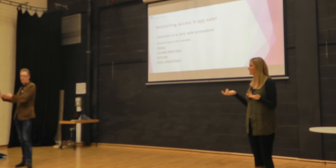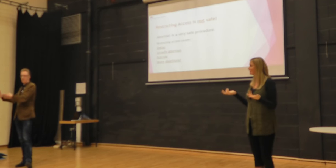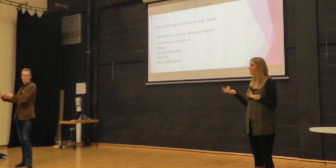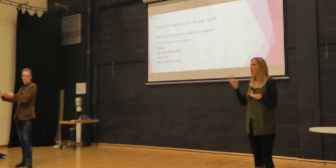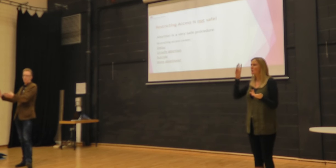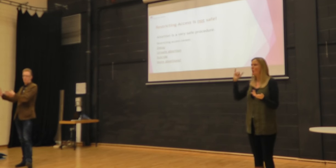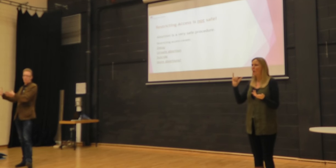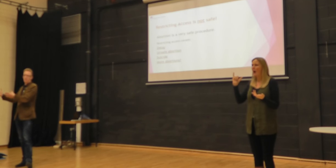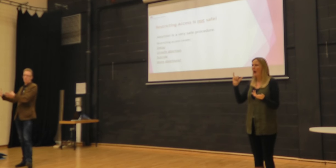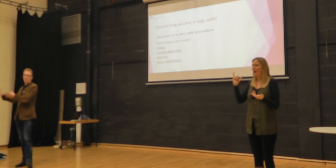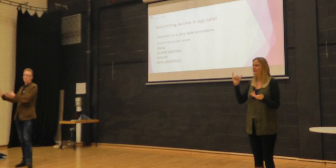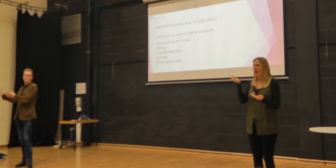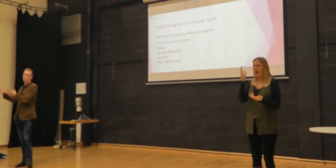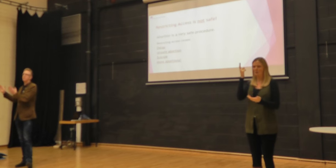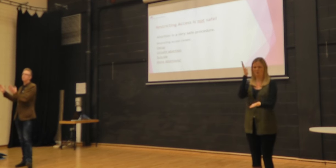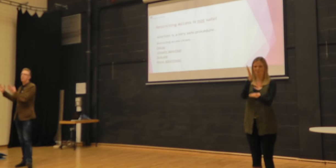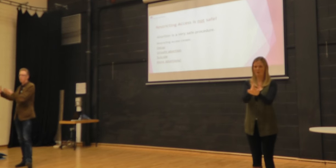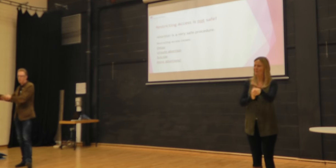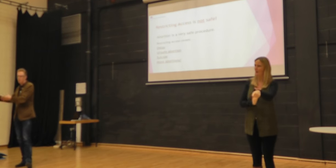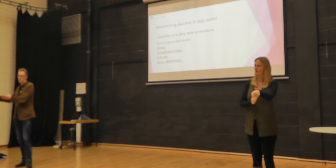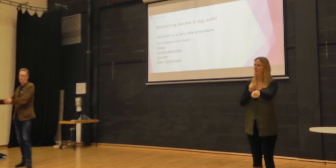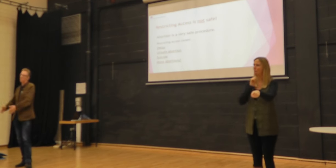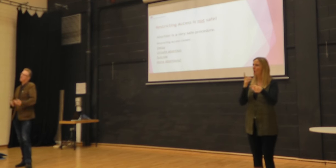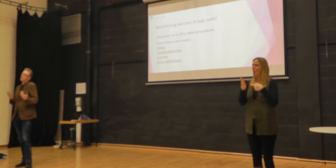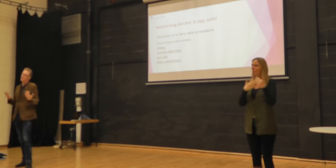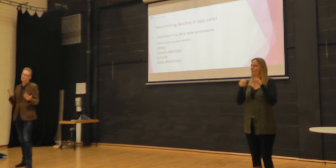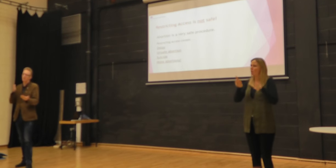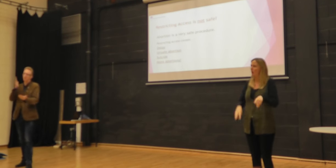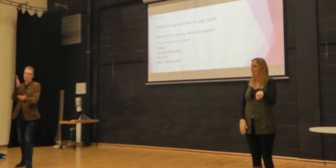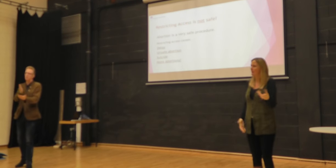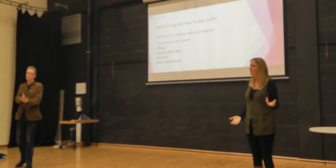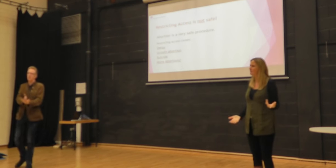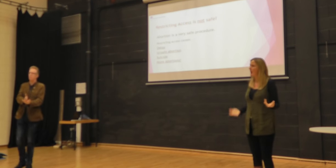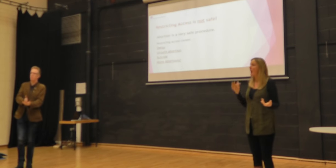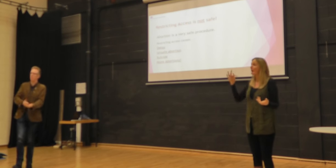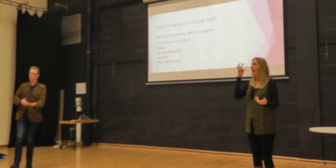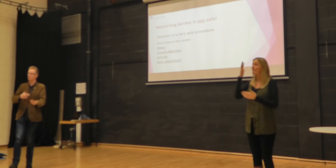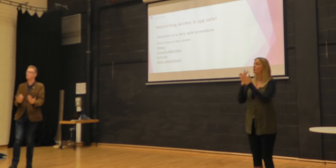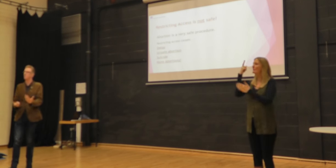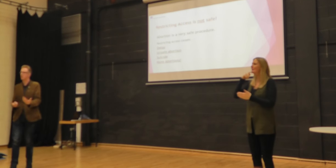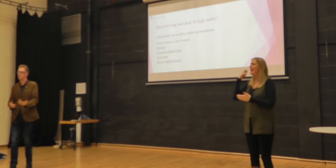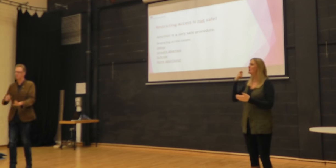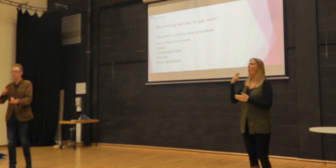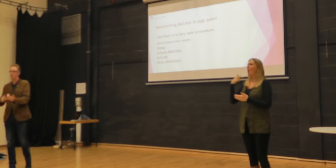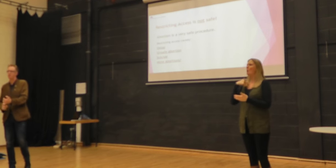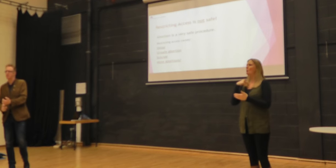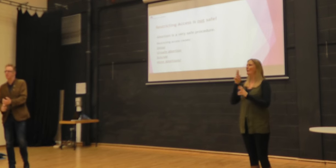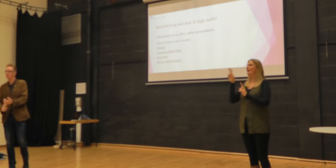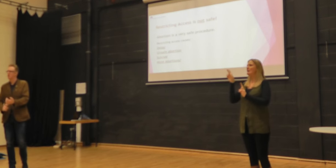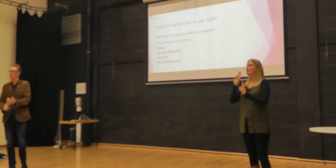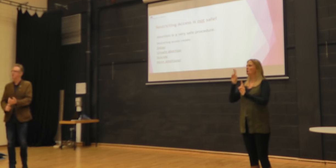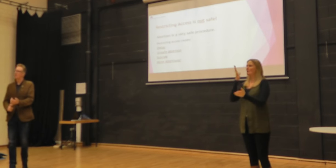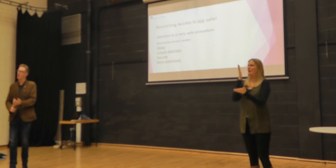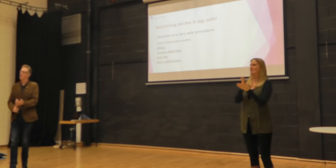why is it that anybody wants to restrict it, firstly? But what's wrong with restricting? If someone says, yeah, no, we should stop women who don't have a good reason, where there